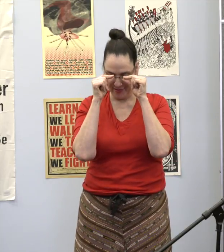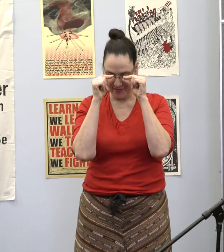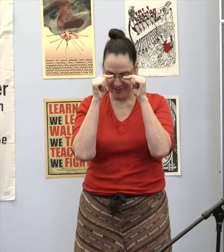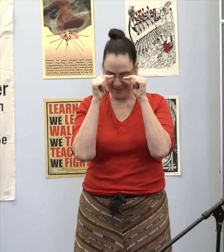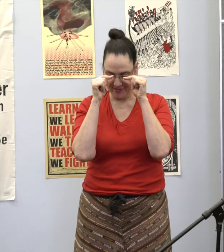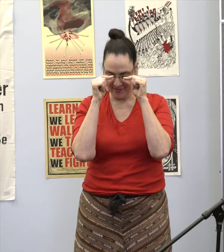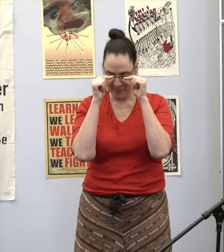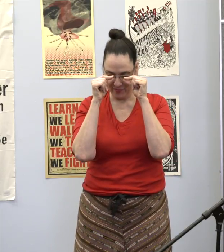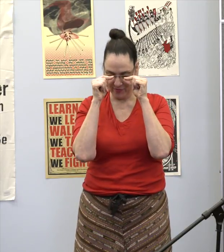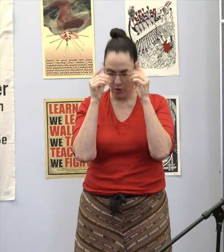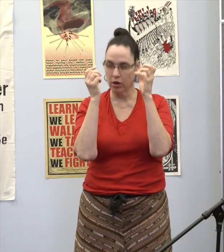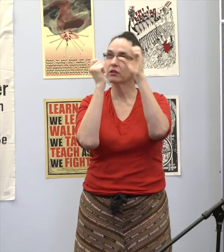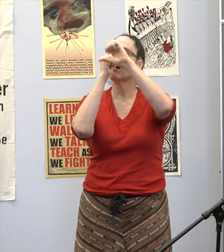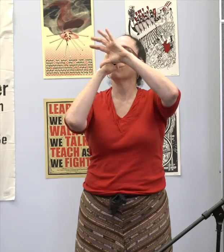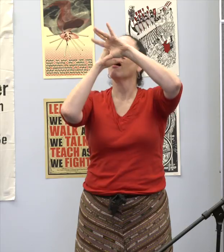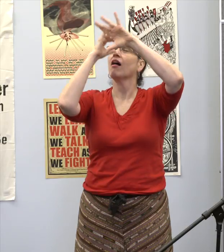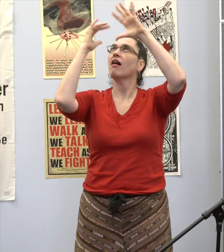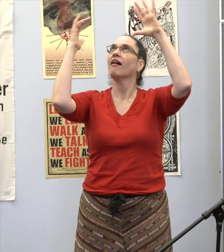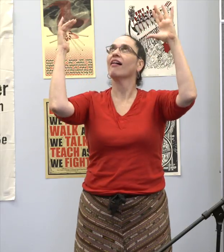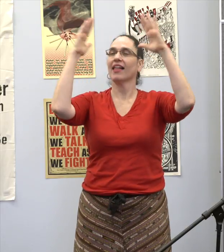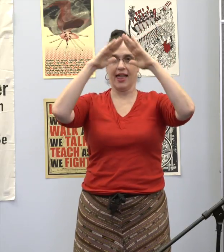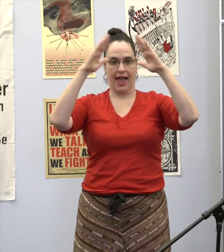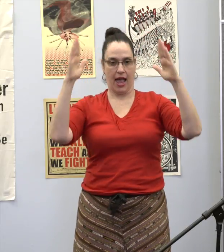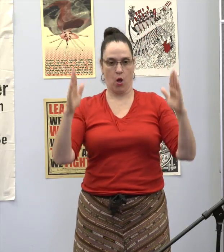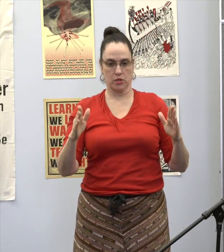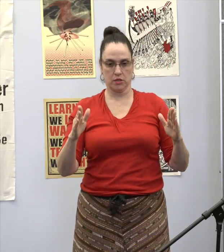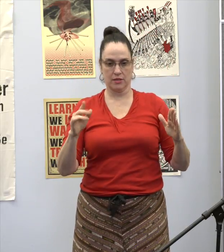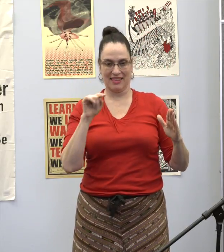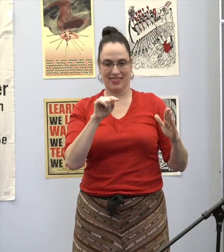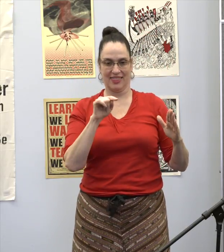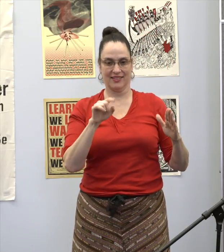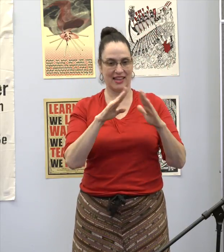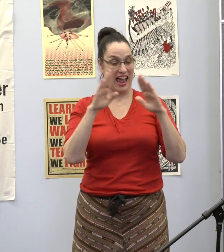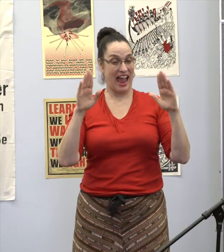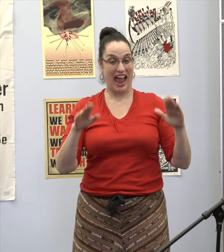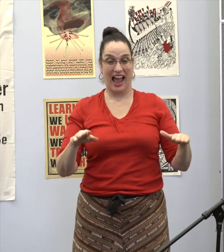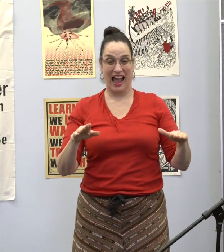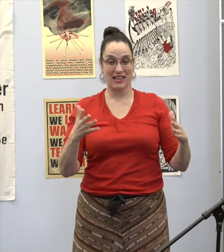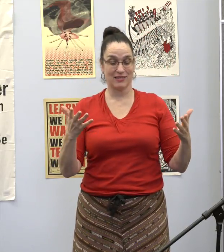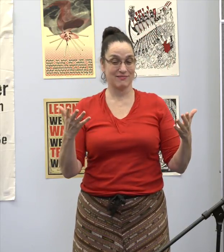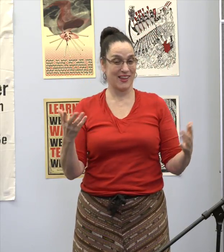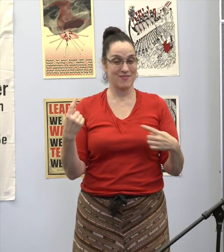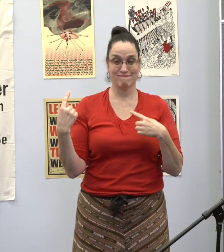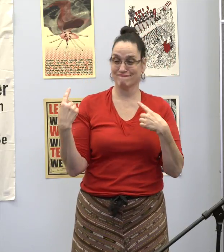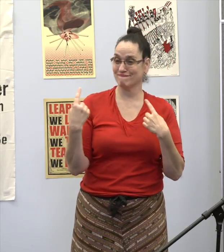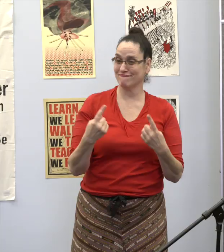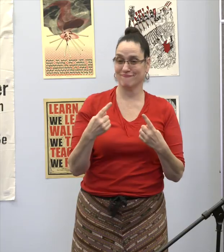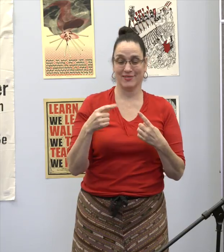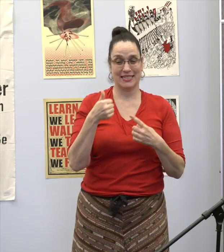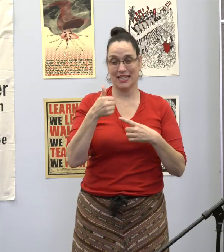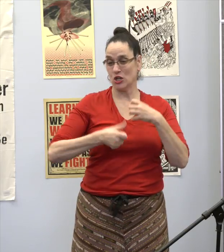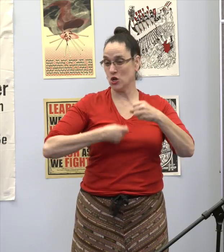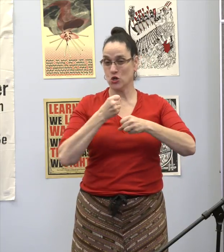I want you to imagine a house. This house is one that's been around for literally a decade, maybe